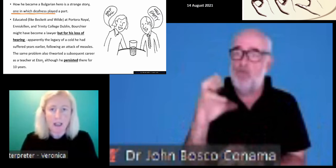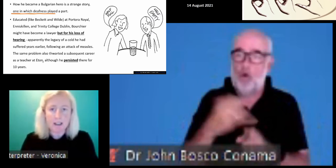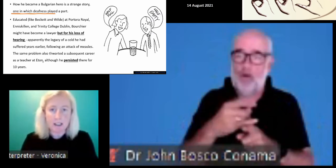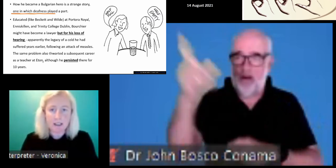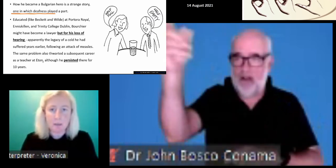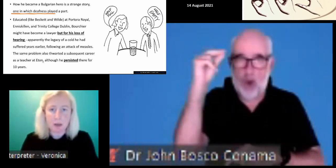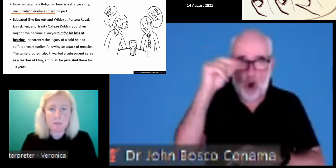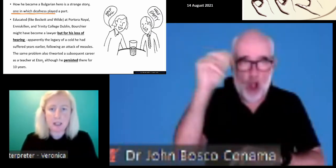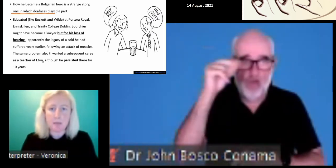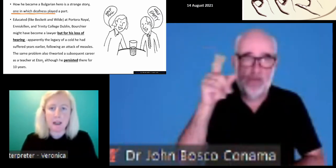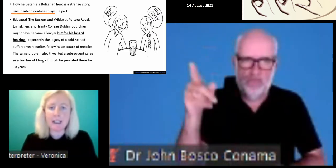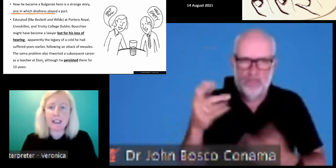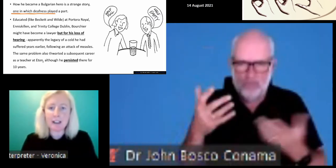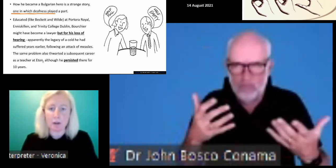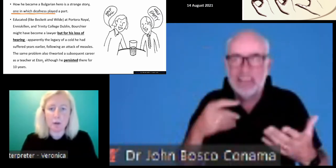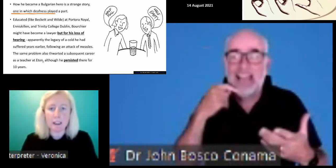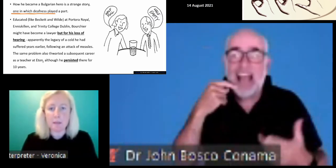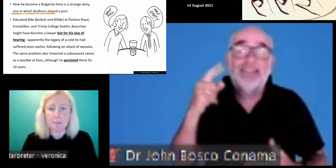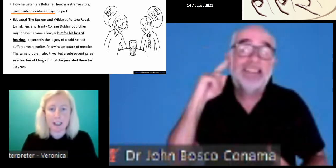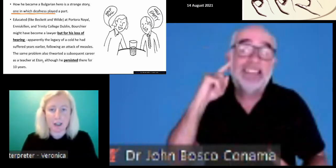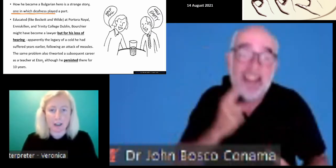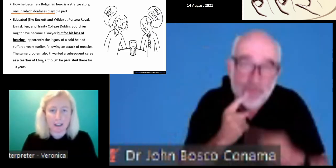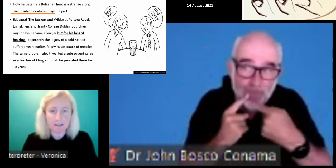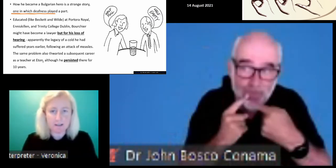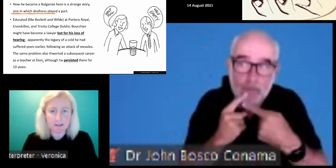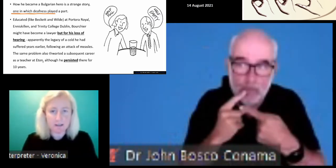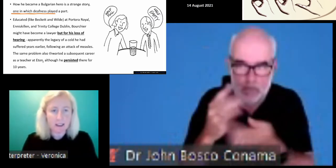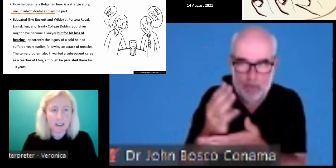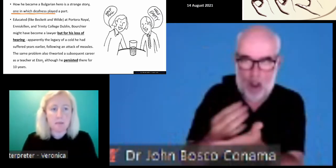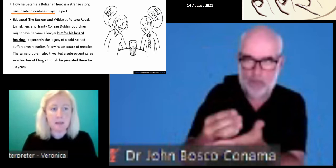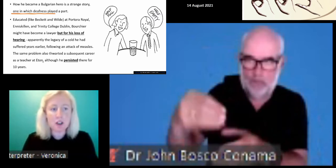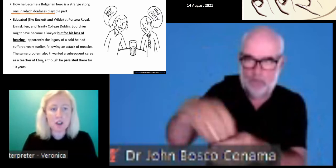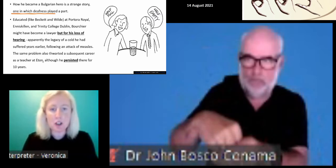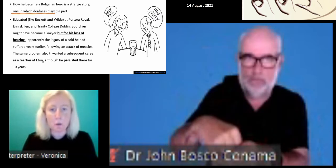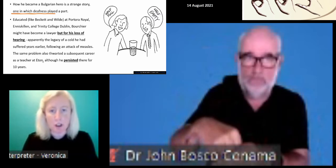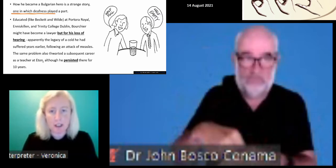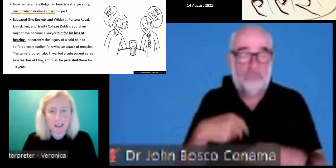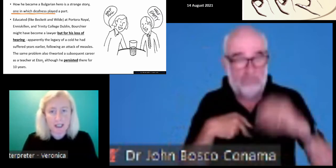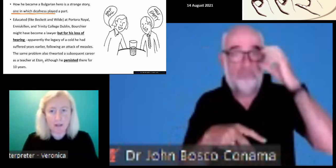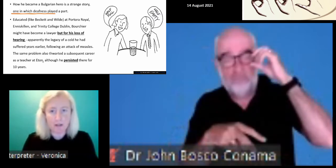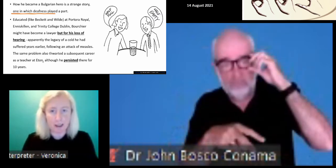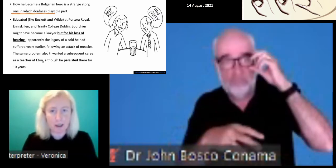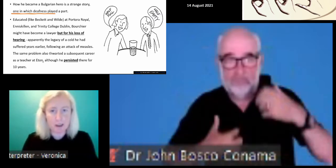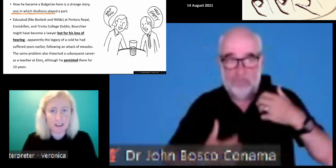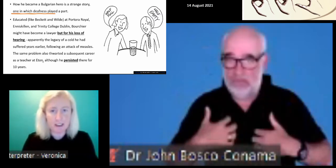it states the person became a hero in Bulgaria. It mentions the word deaf included in